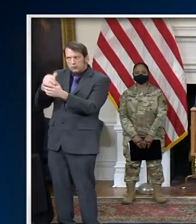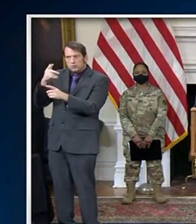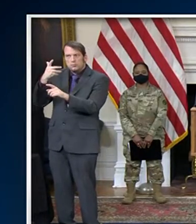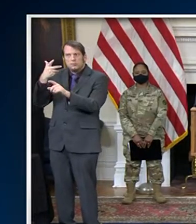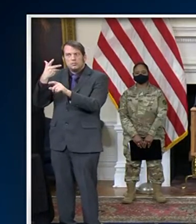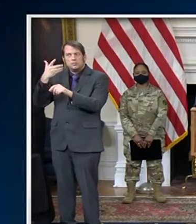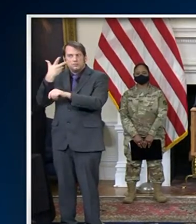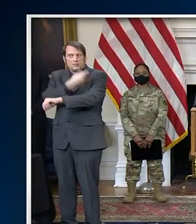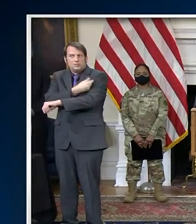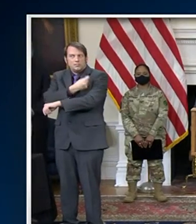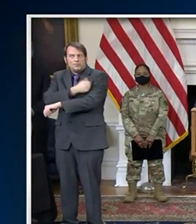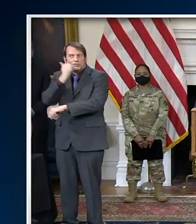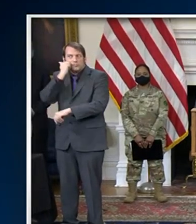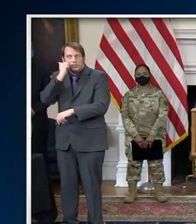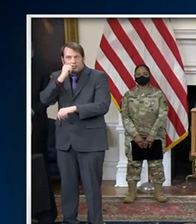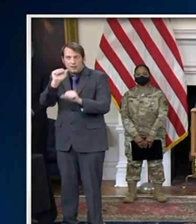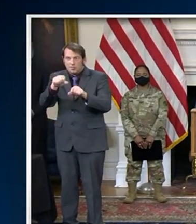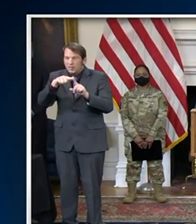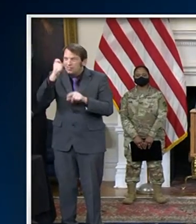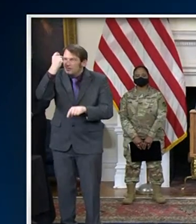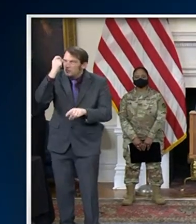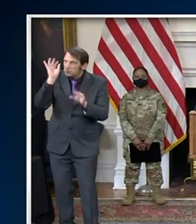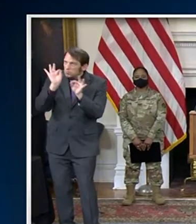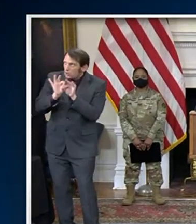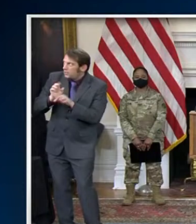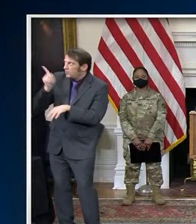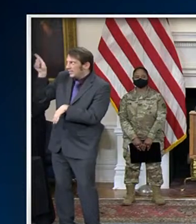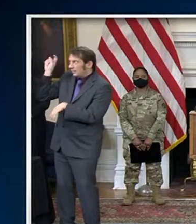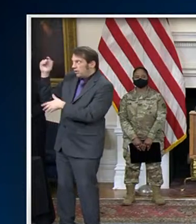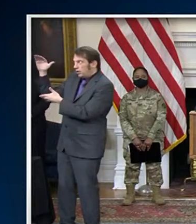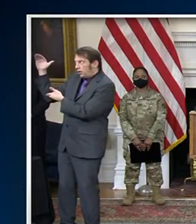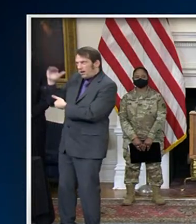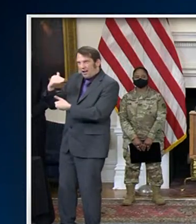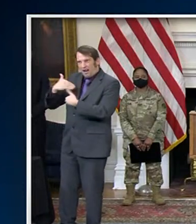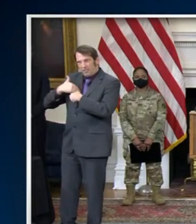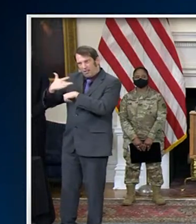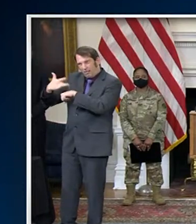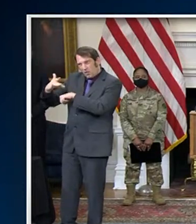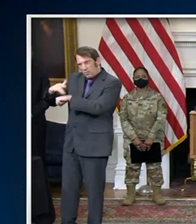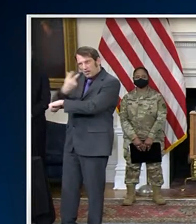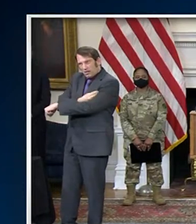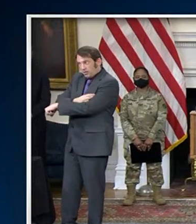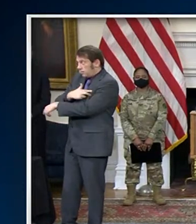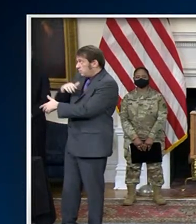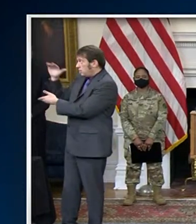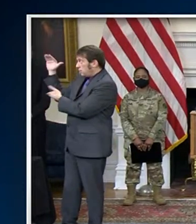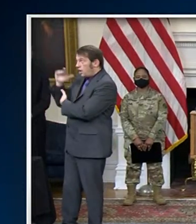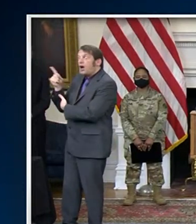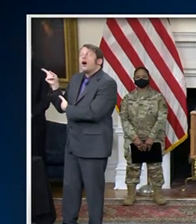they are made by the manufacturers and allocated to us by the federal government.